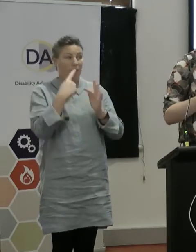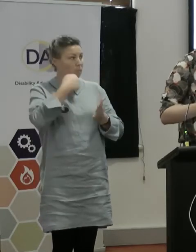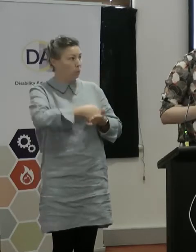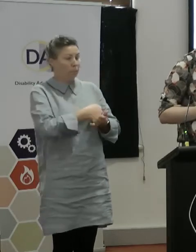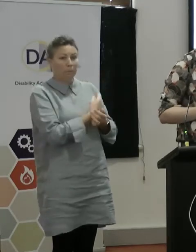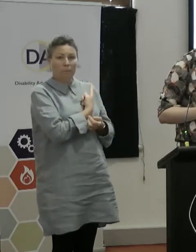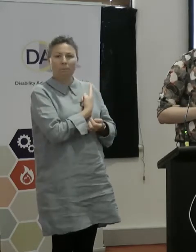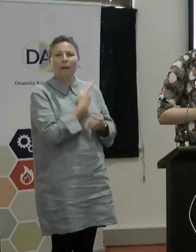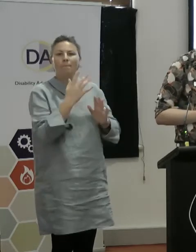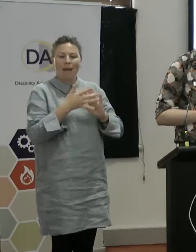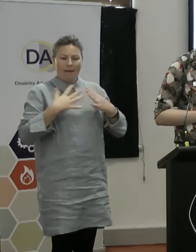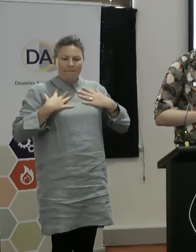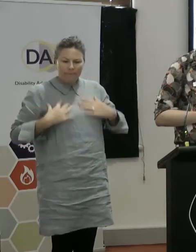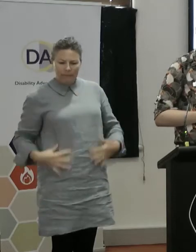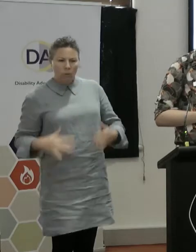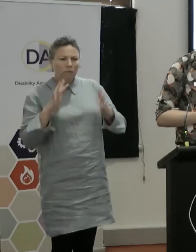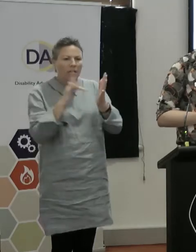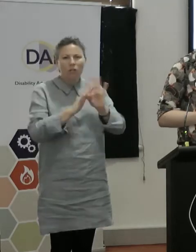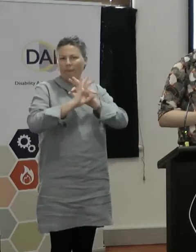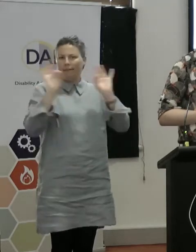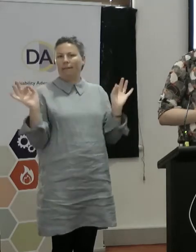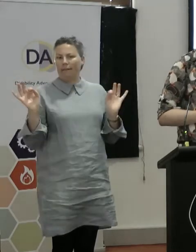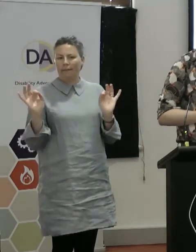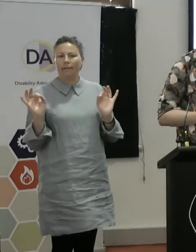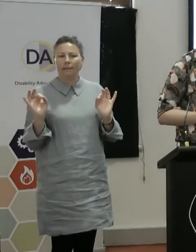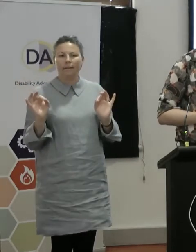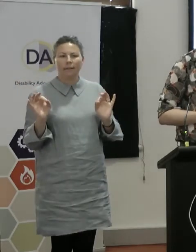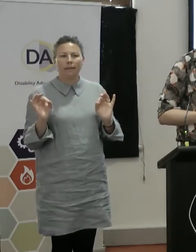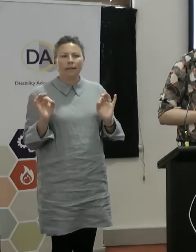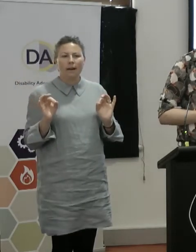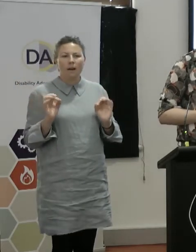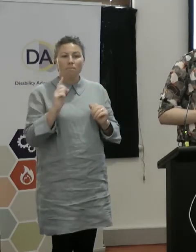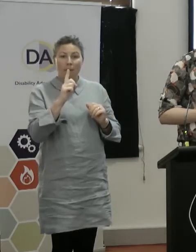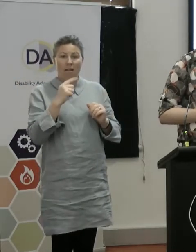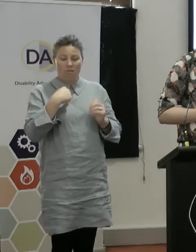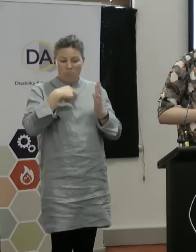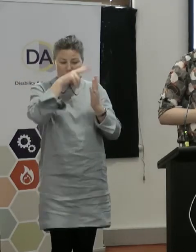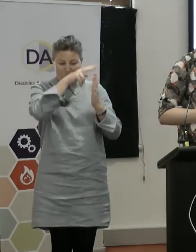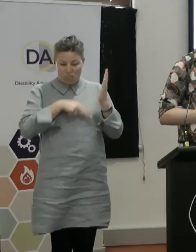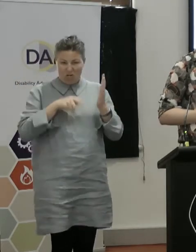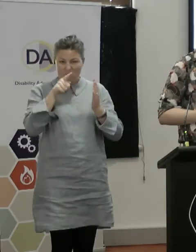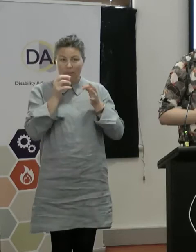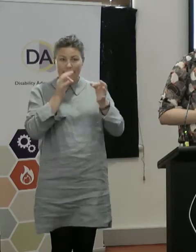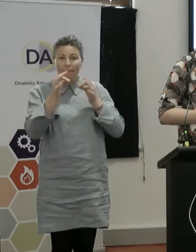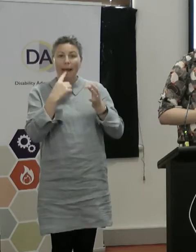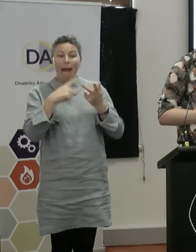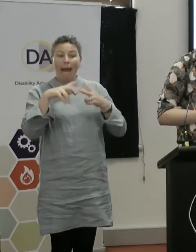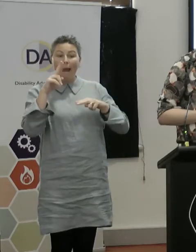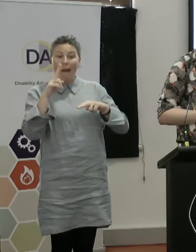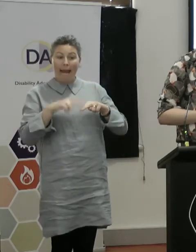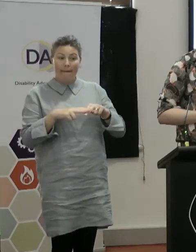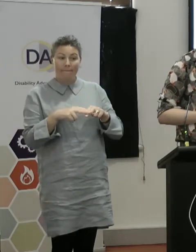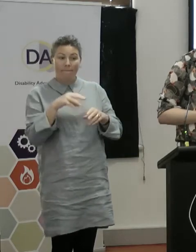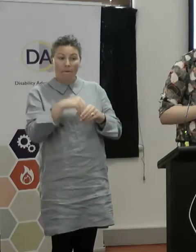obviously involves no physical contact, and one of the exclusions under the scheme is that if the abuse involved